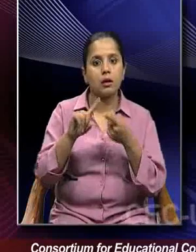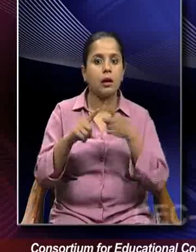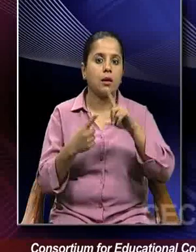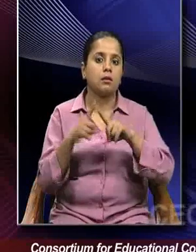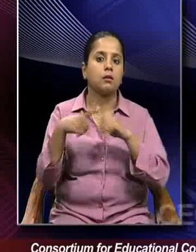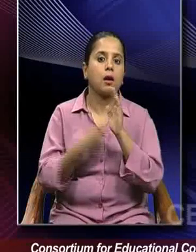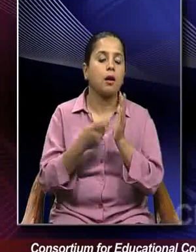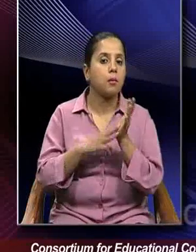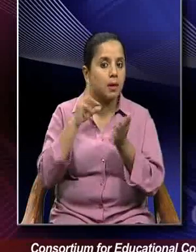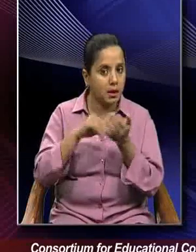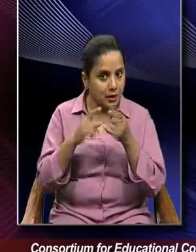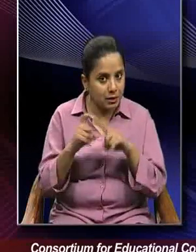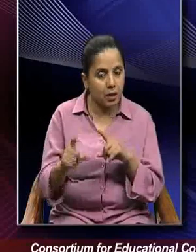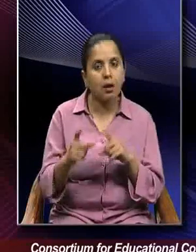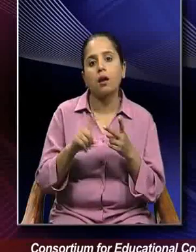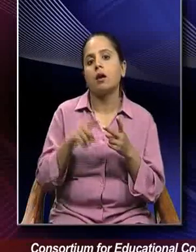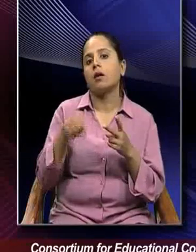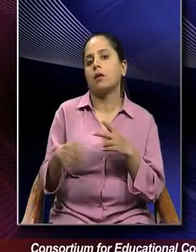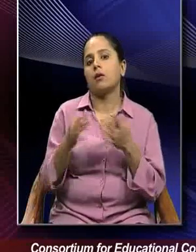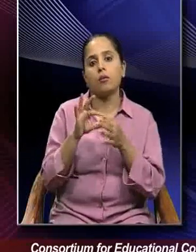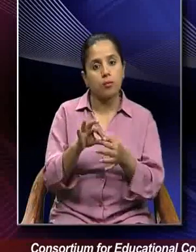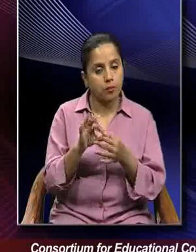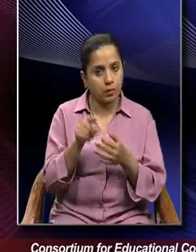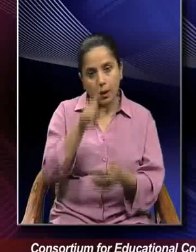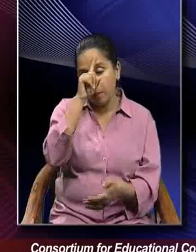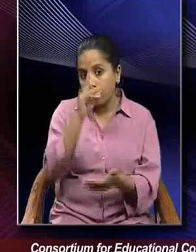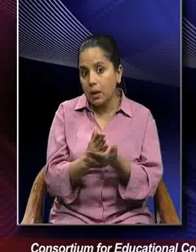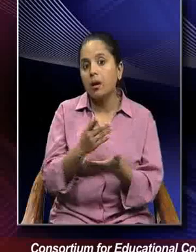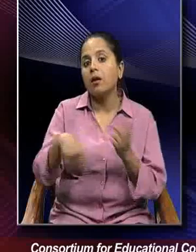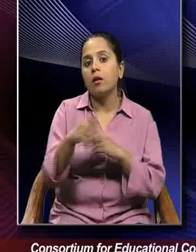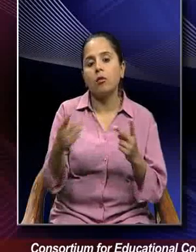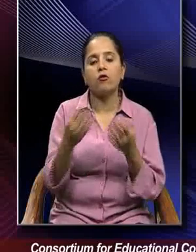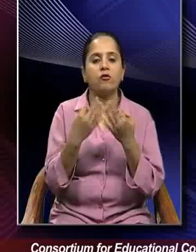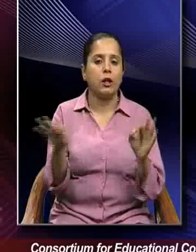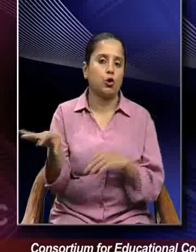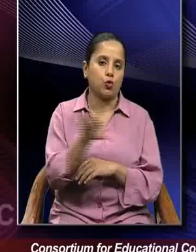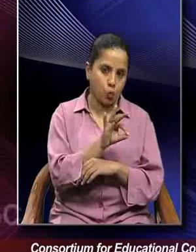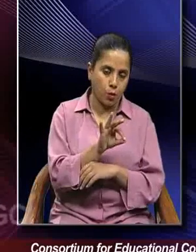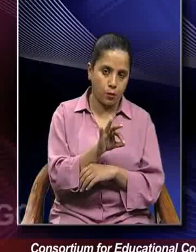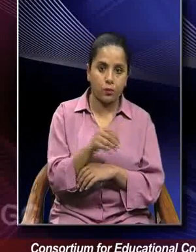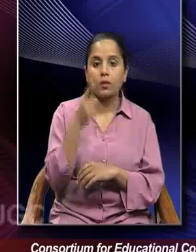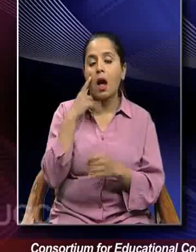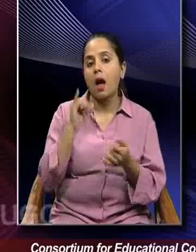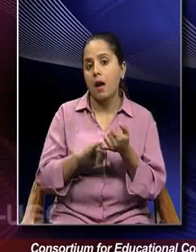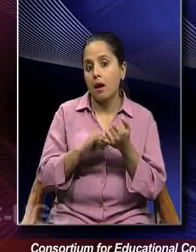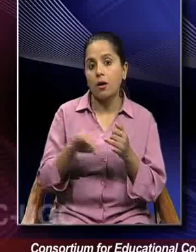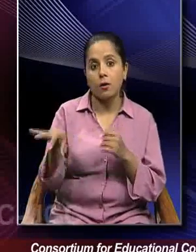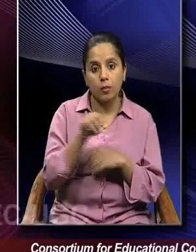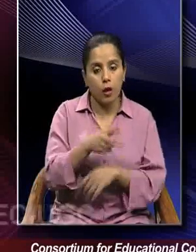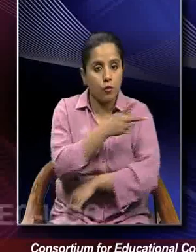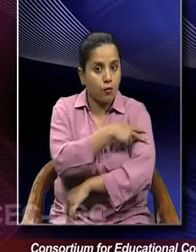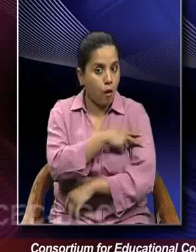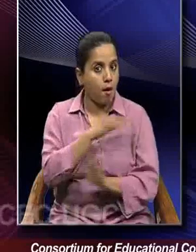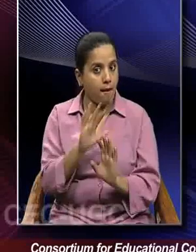relations and external forces, interpretivists believe in free choice. ISS adopts voluntarism,